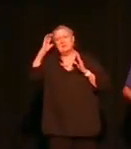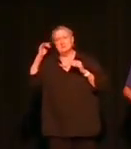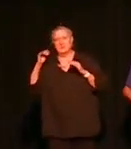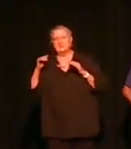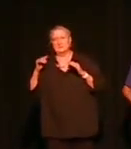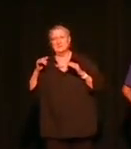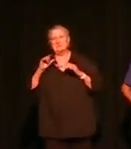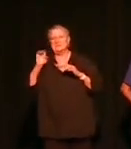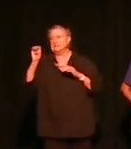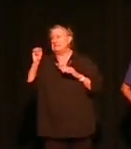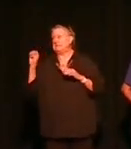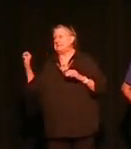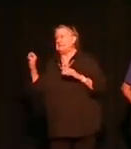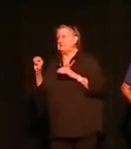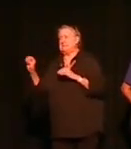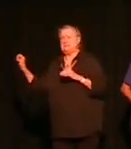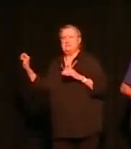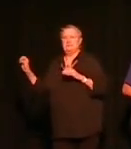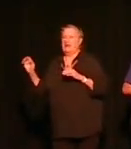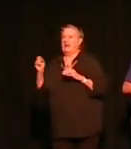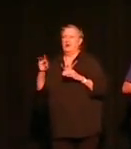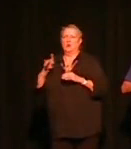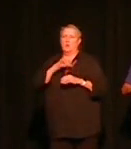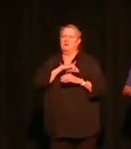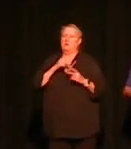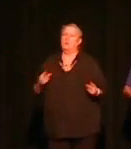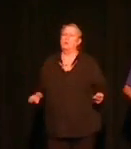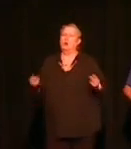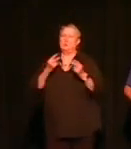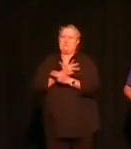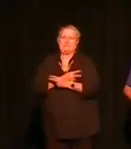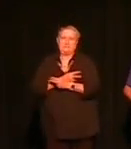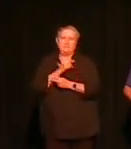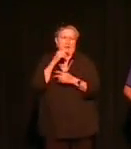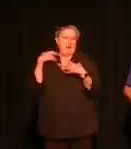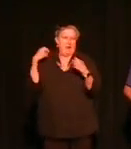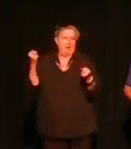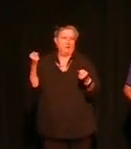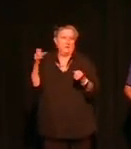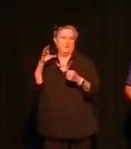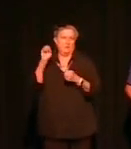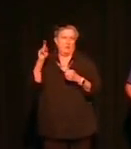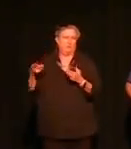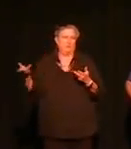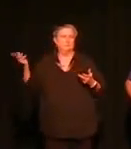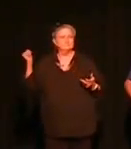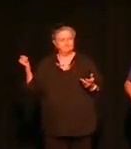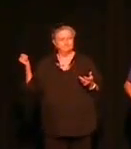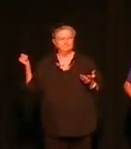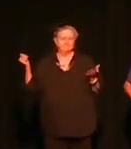as you get further east, air quality will be worse and unhealthy in Carpinteria.